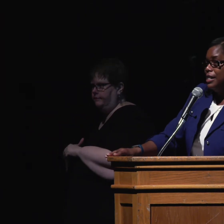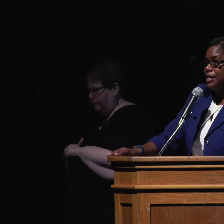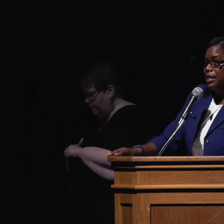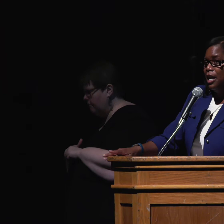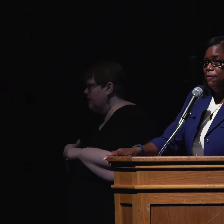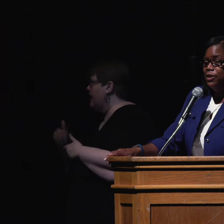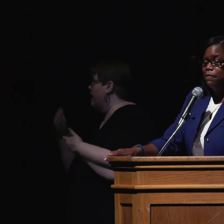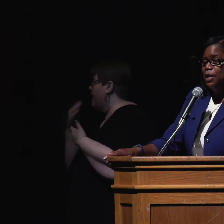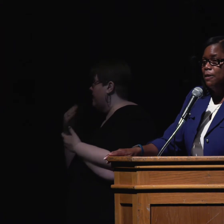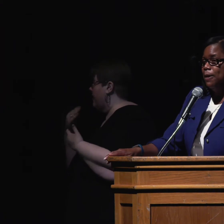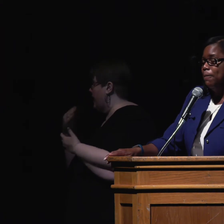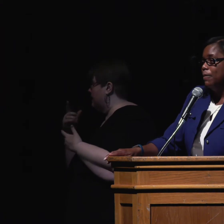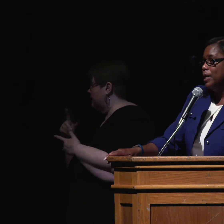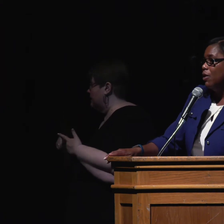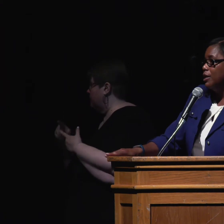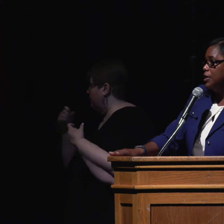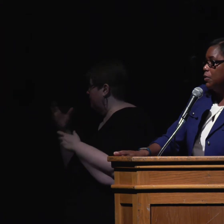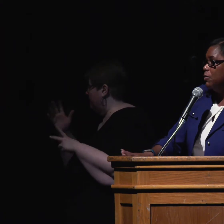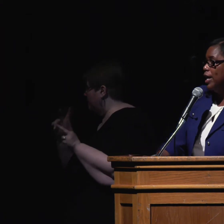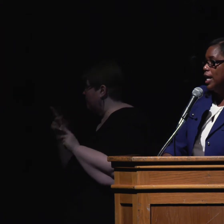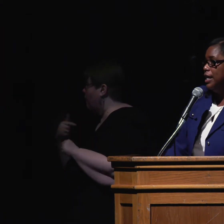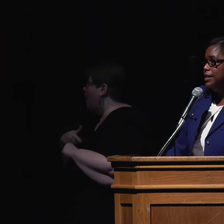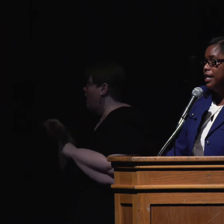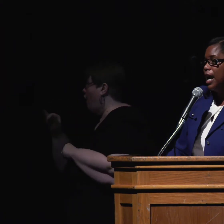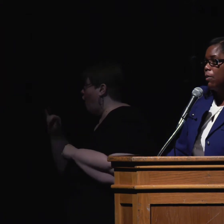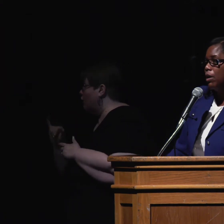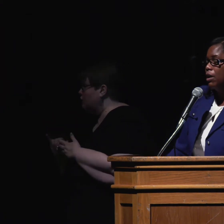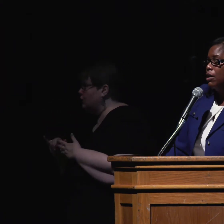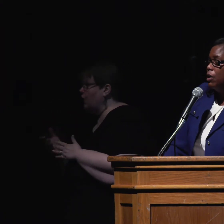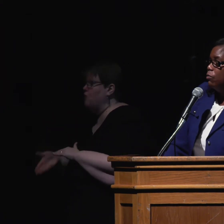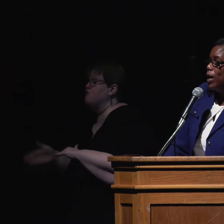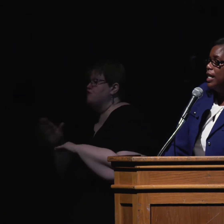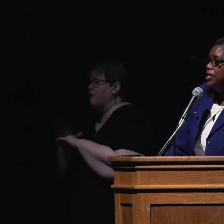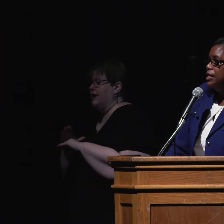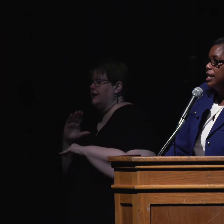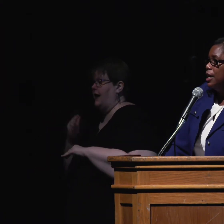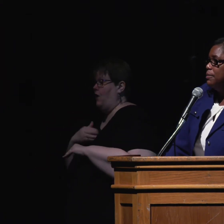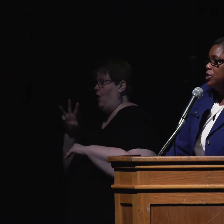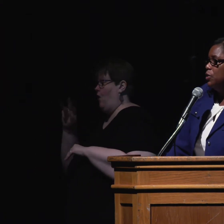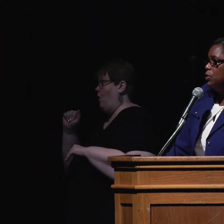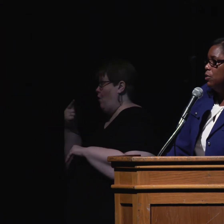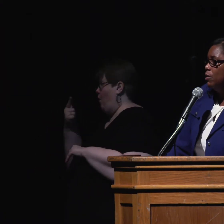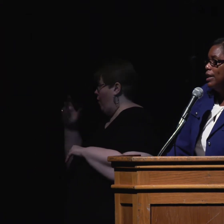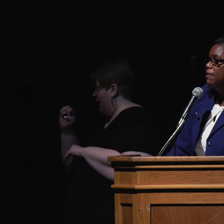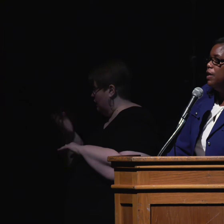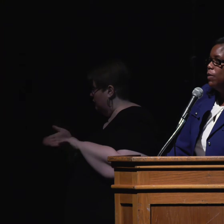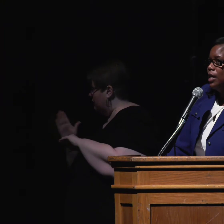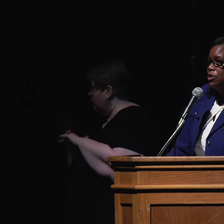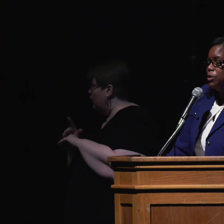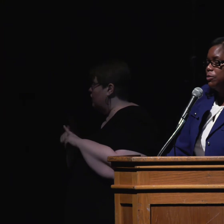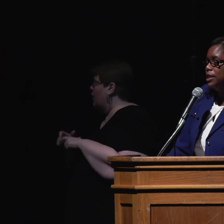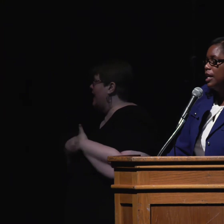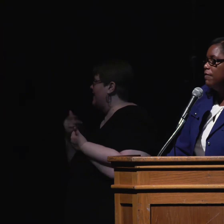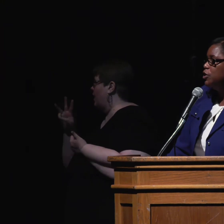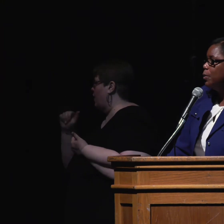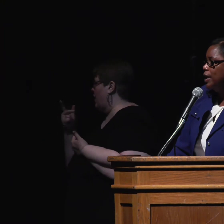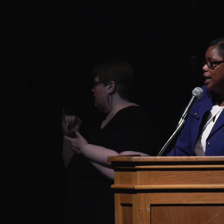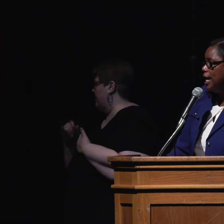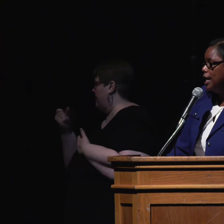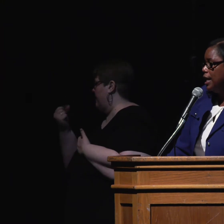And thanks to the efforts of many people, we also raised our wages up to living wage, which